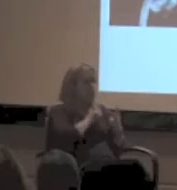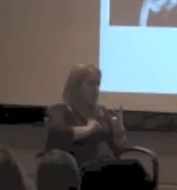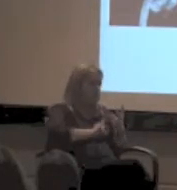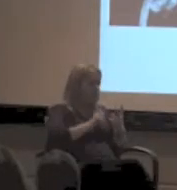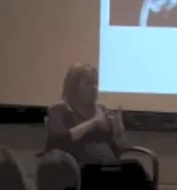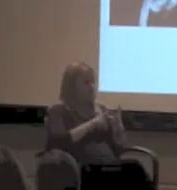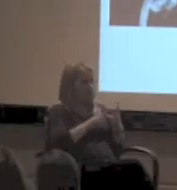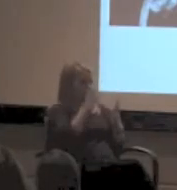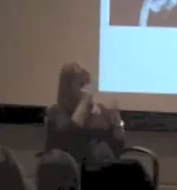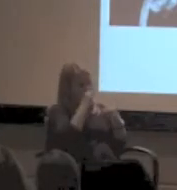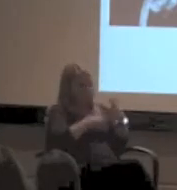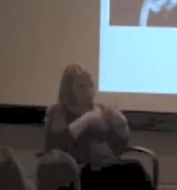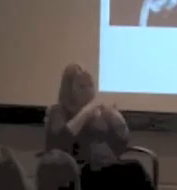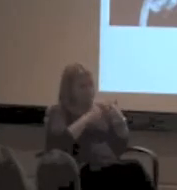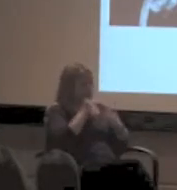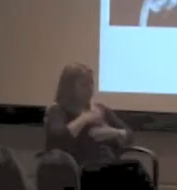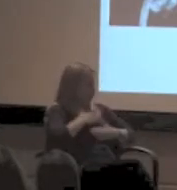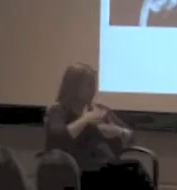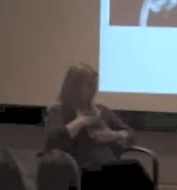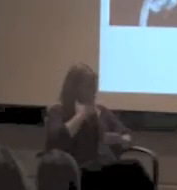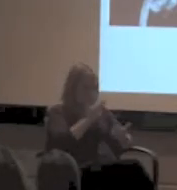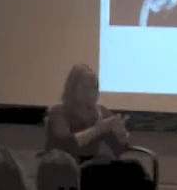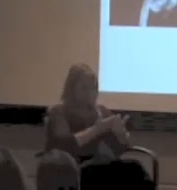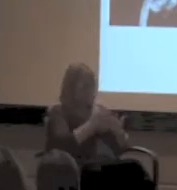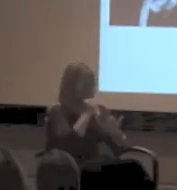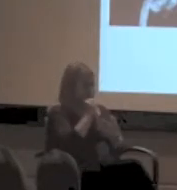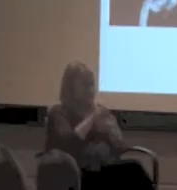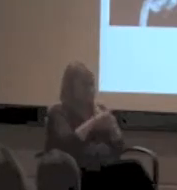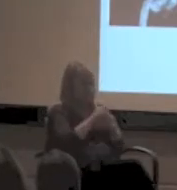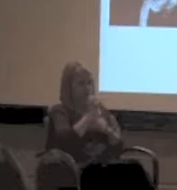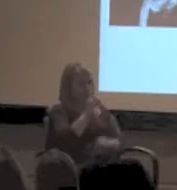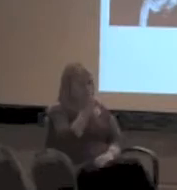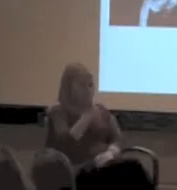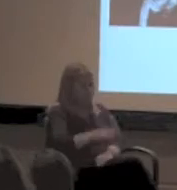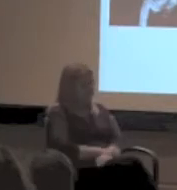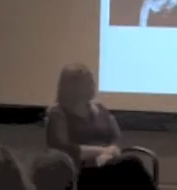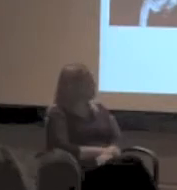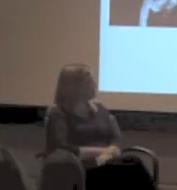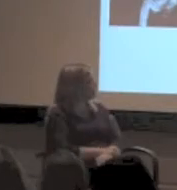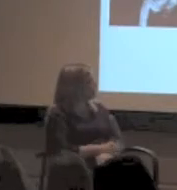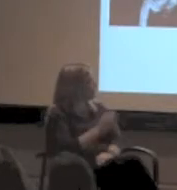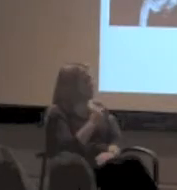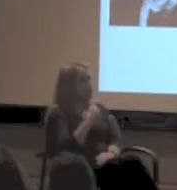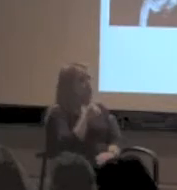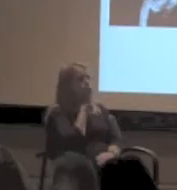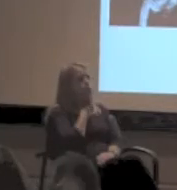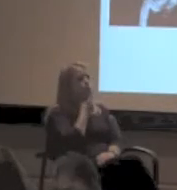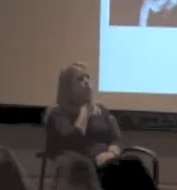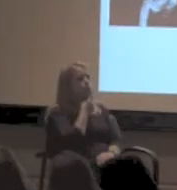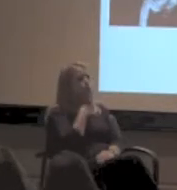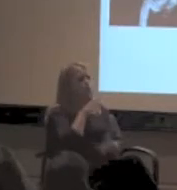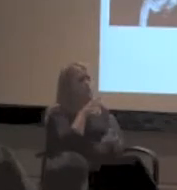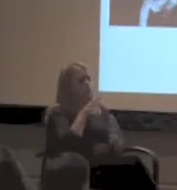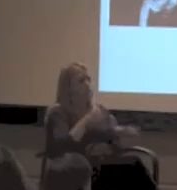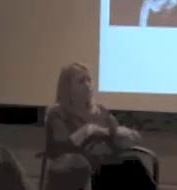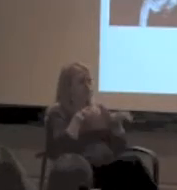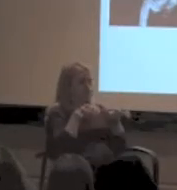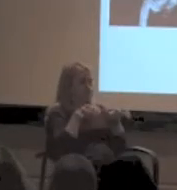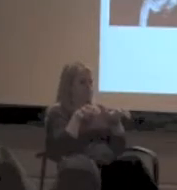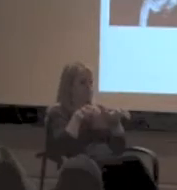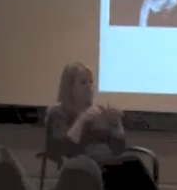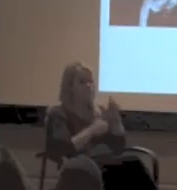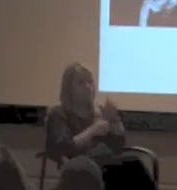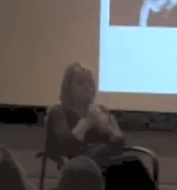Apnea is when not breathing very well, not oxygenating very well. And vocal cord paresis. Most